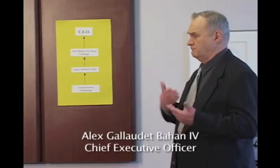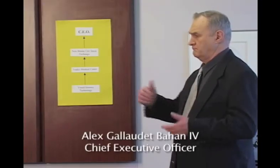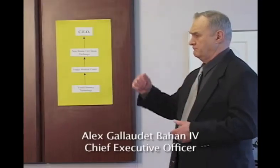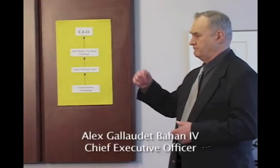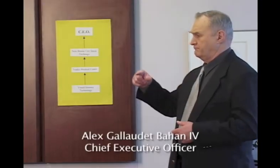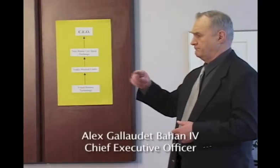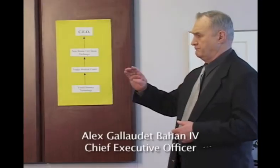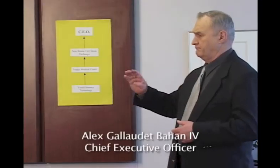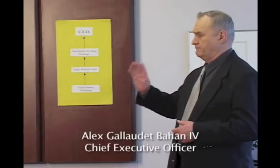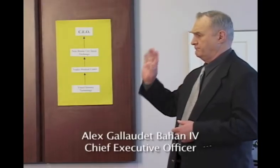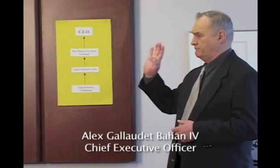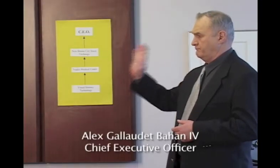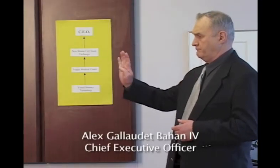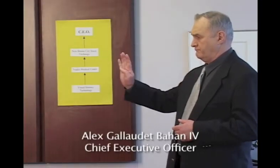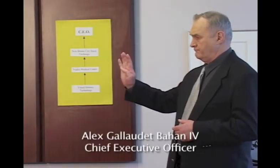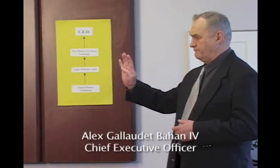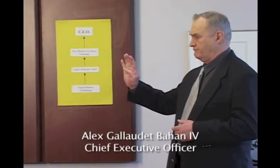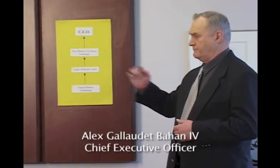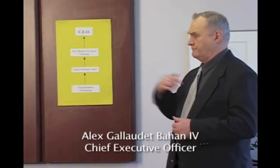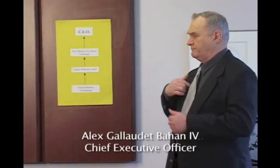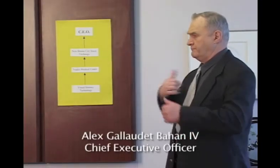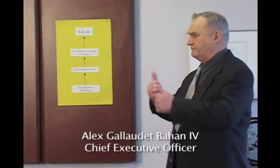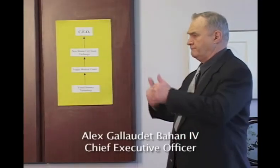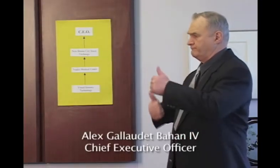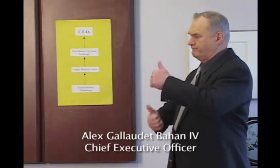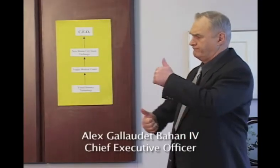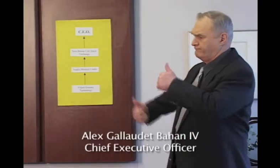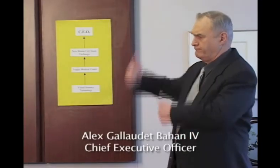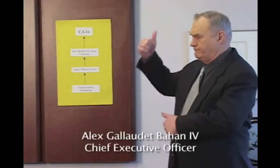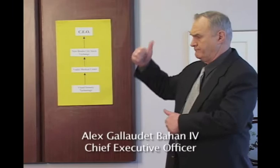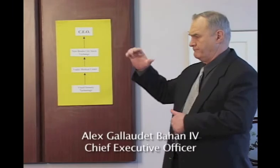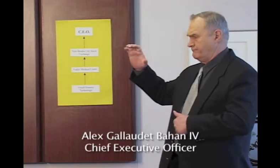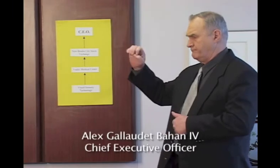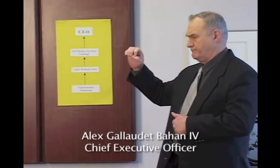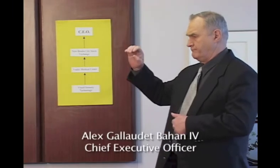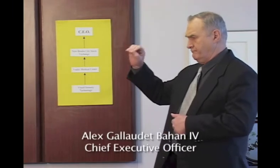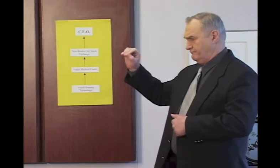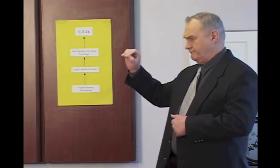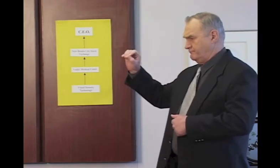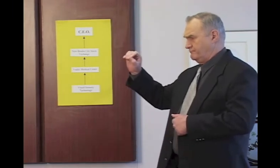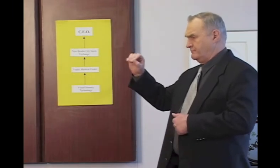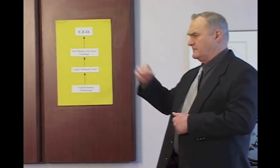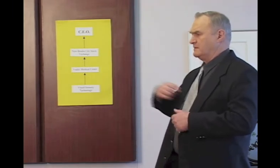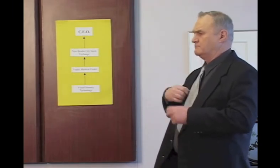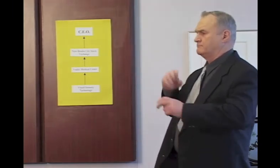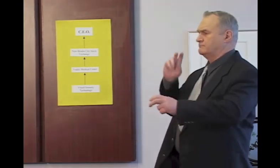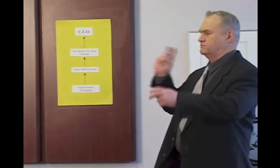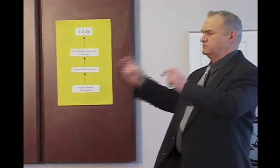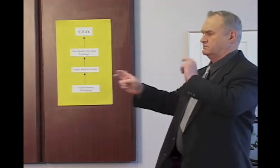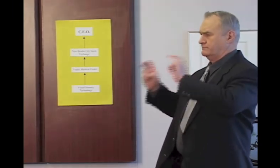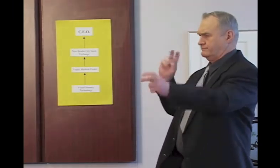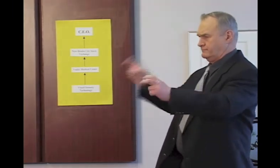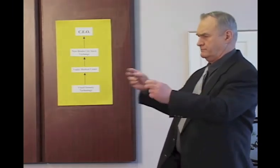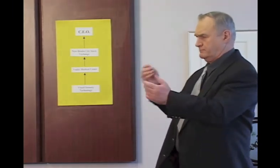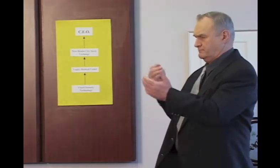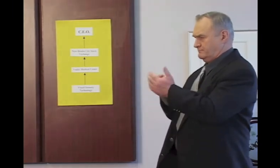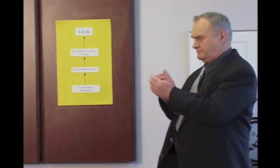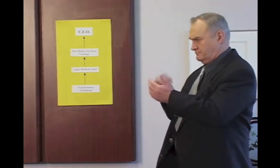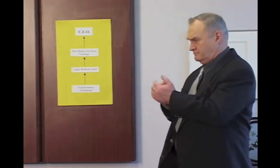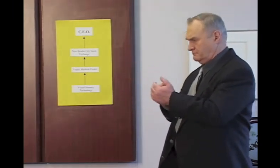Good morning. Good morning, sir. As you know, I am Alexander Gallaudet Bahan IV. As CEO of this